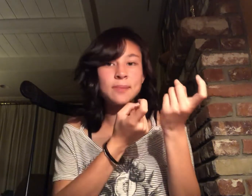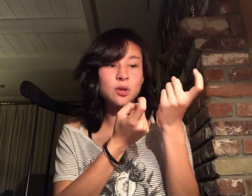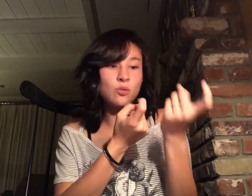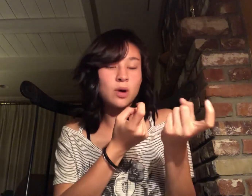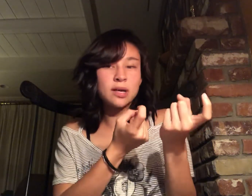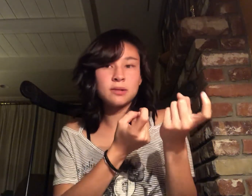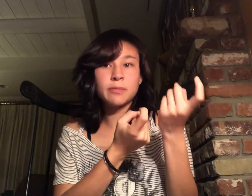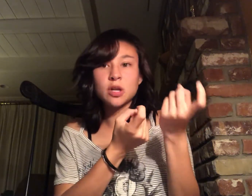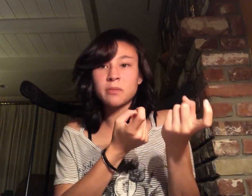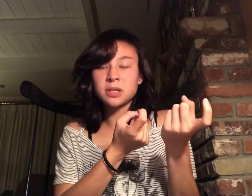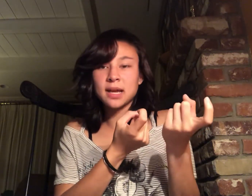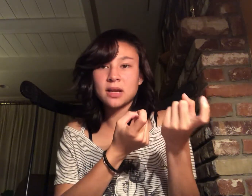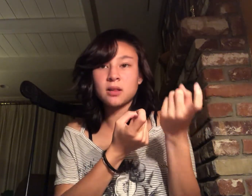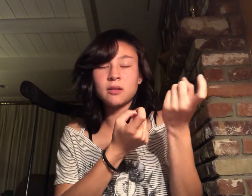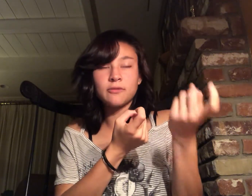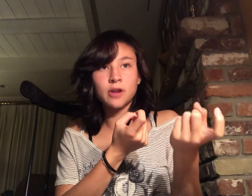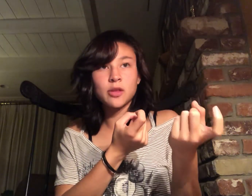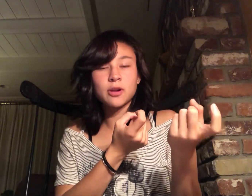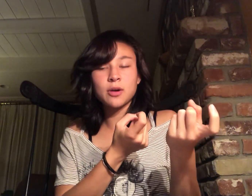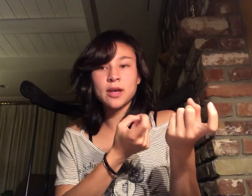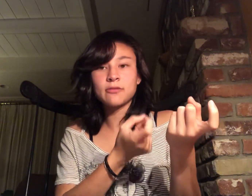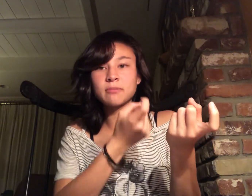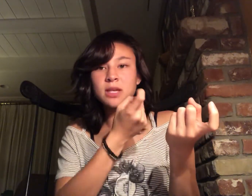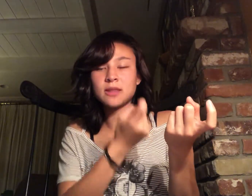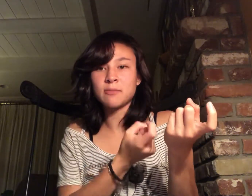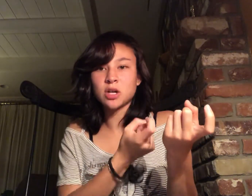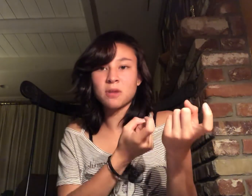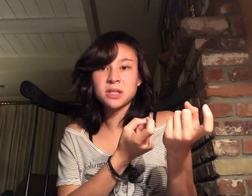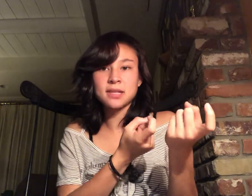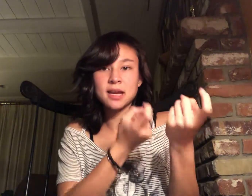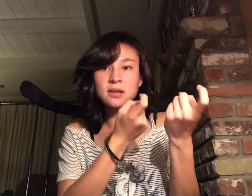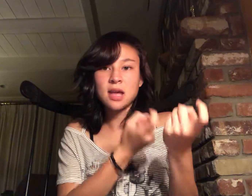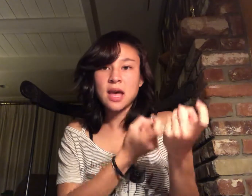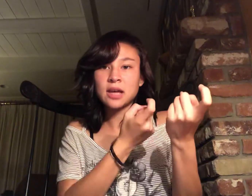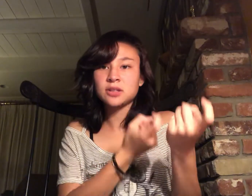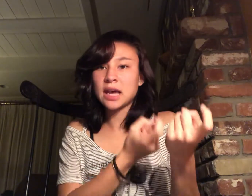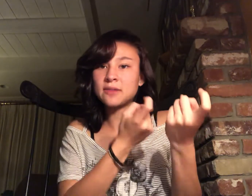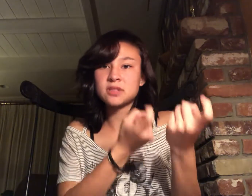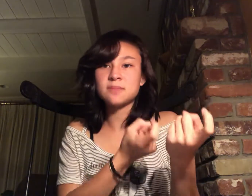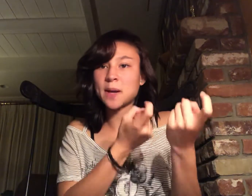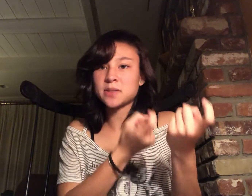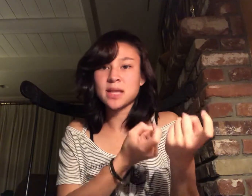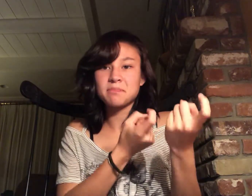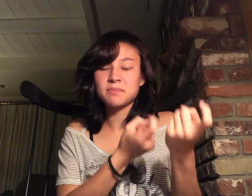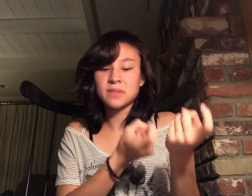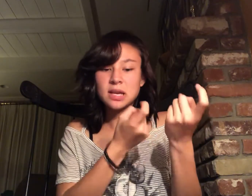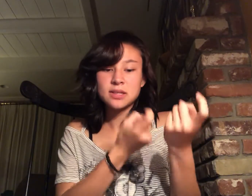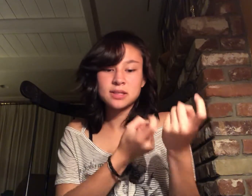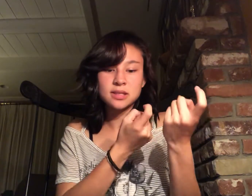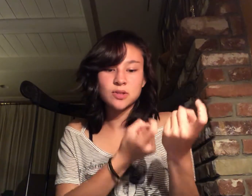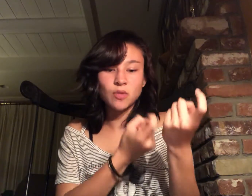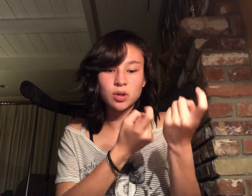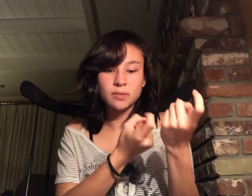put one, my dominant hand, a little farther away from me than my dominant hand, and you kind of just bounce them. So this is